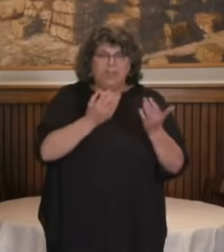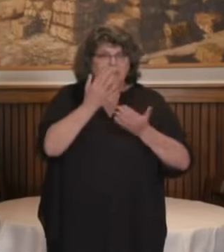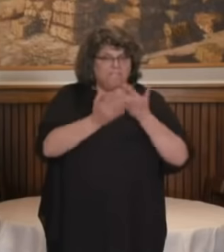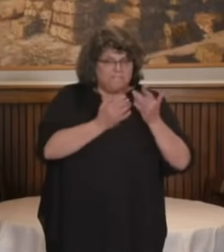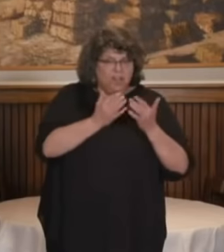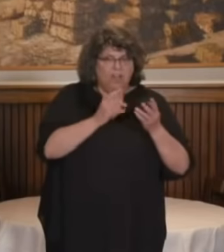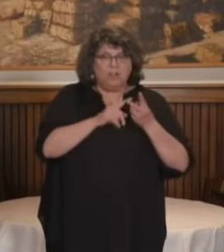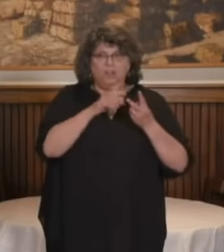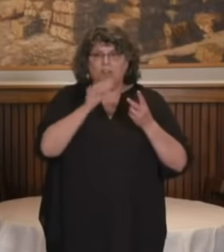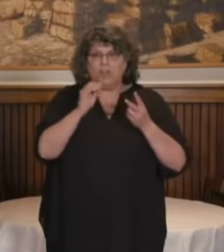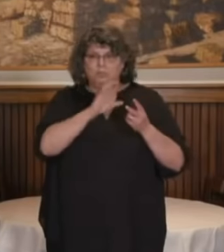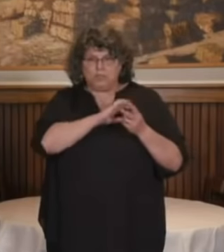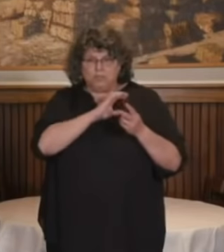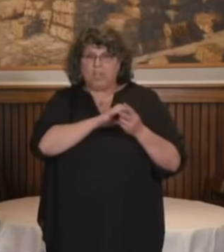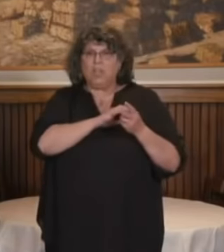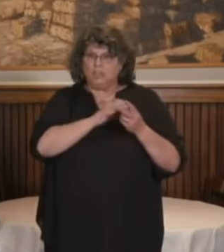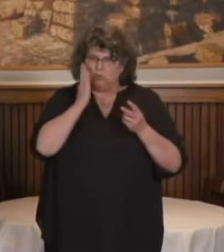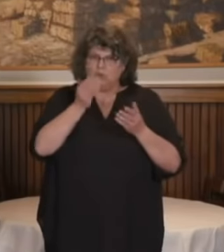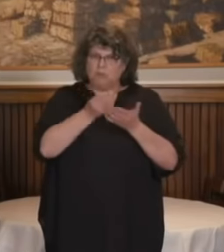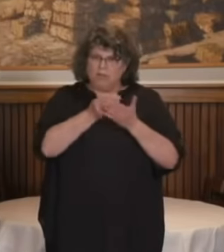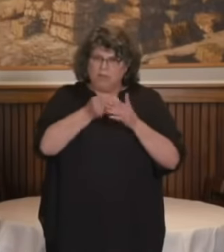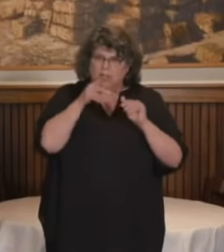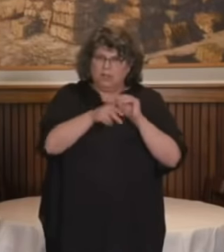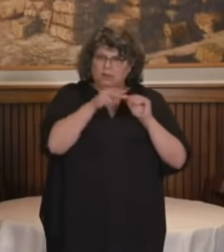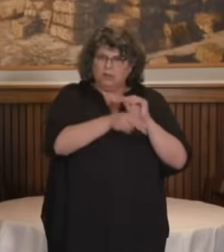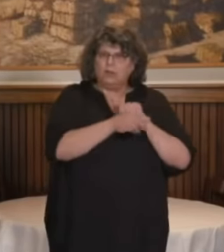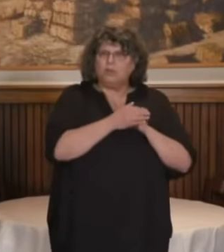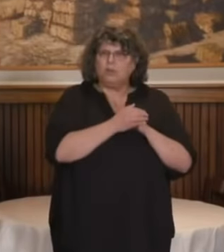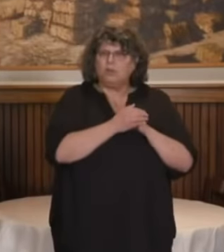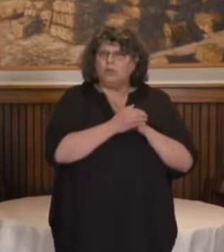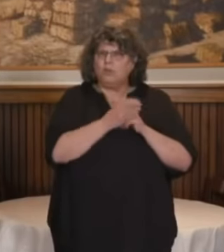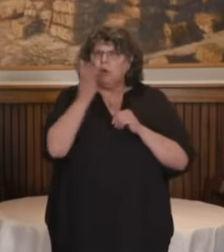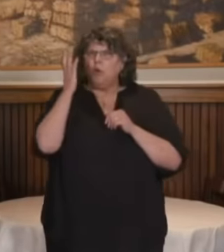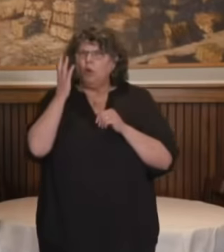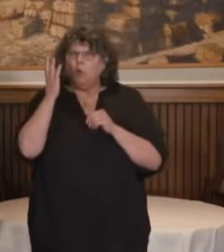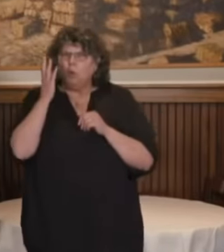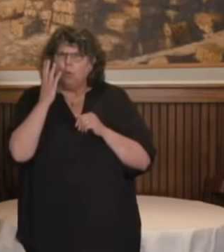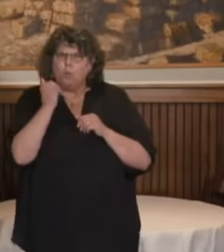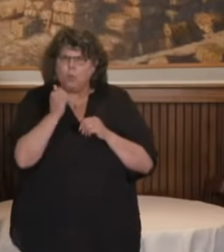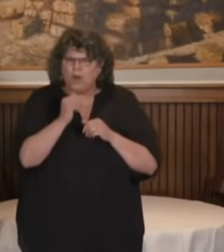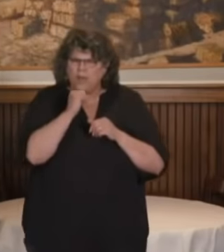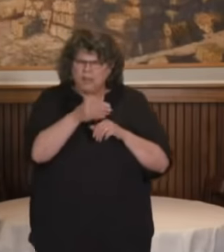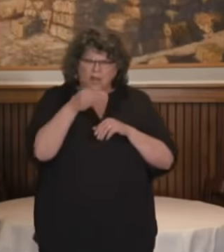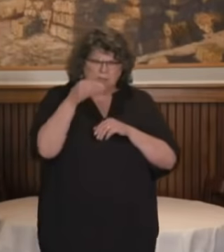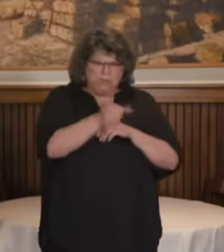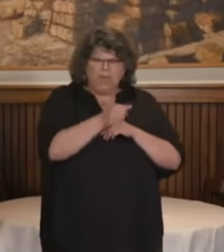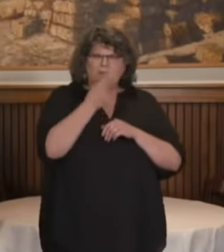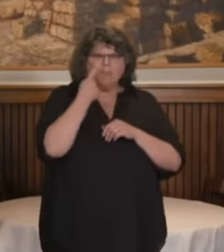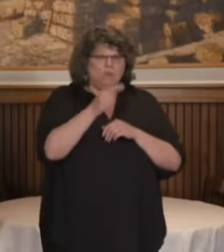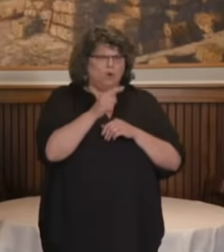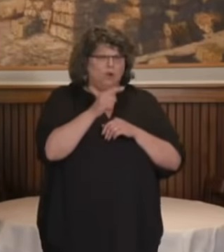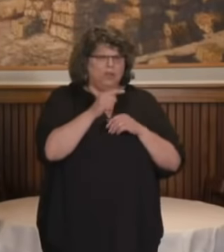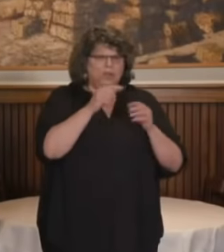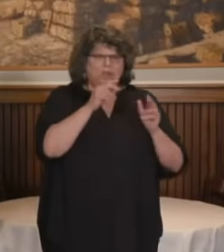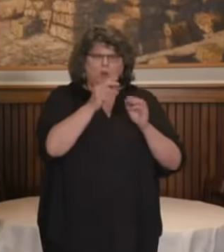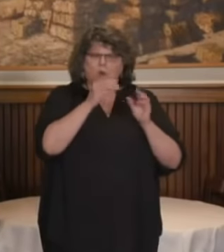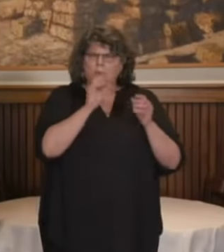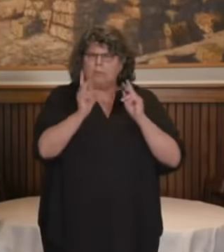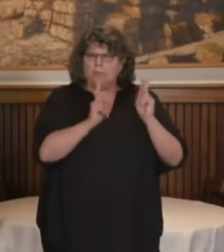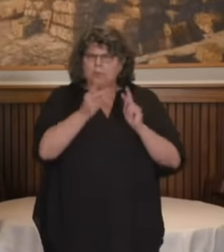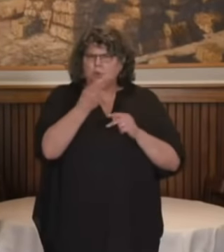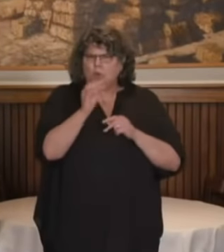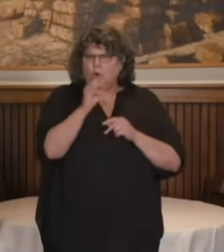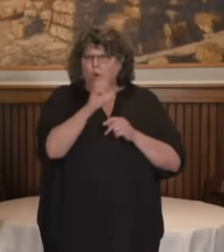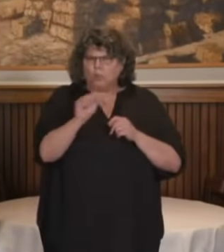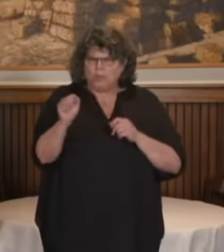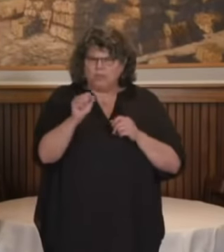cities, but among the questions asked is, why wouldn't sending cash to undocumented workers, paying for homeless to stay in hotel rooms, et cetera, be cut before